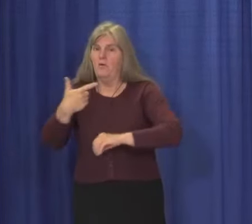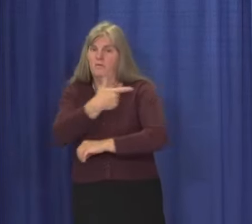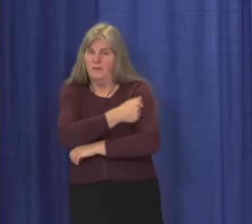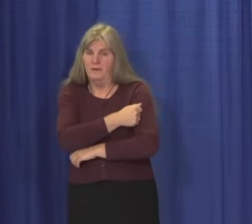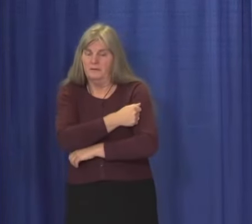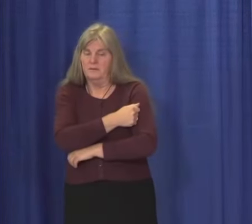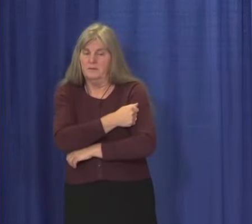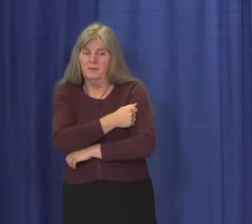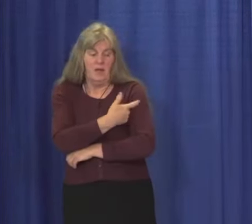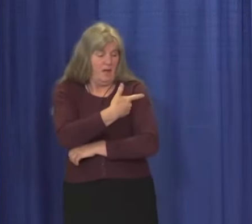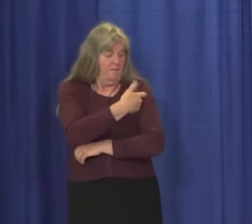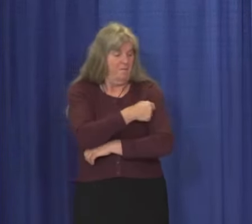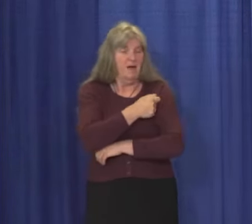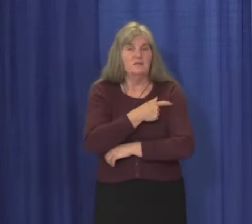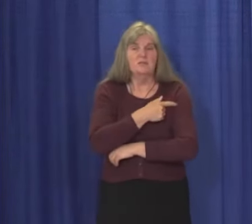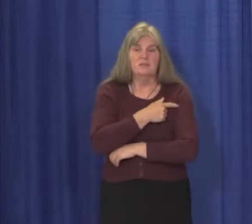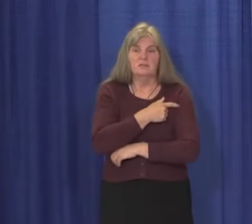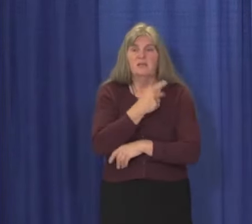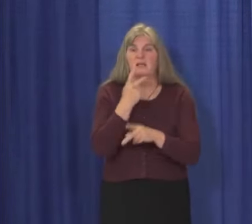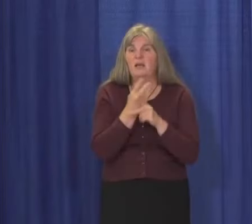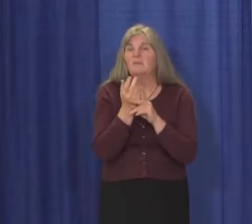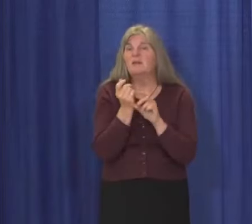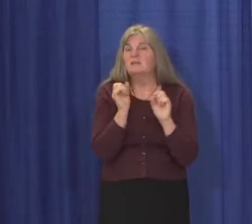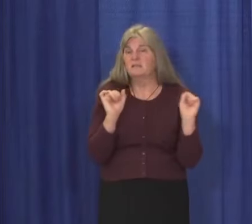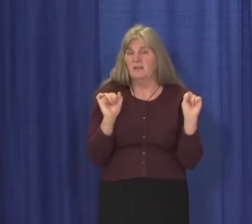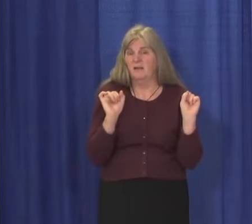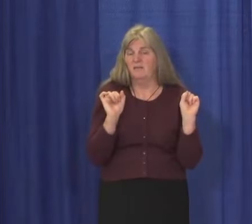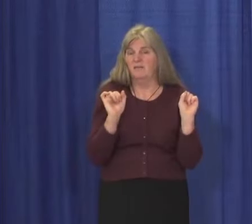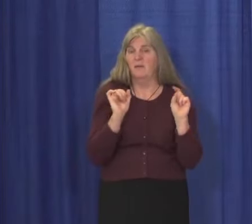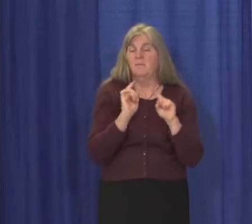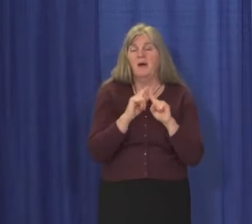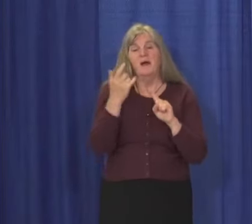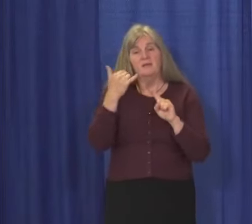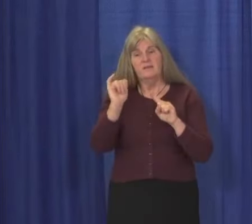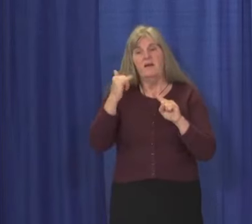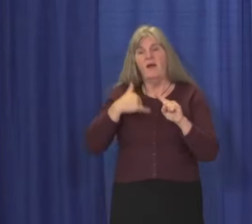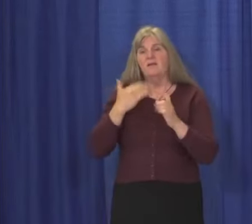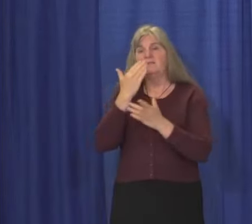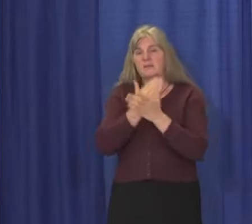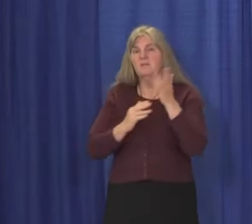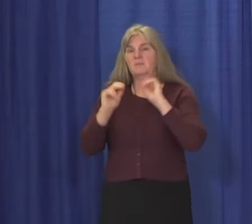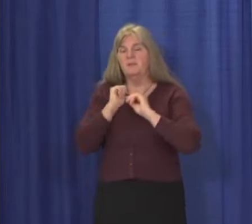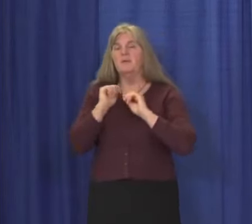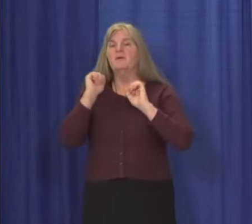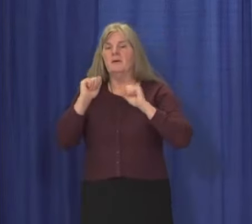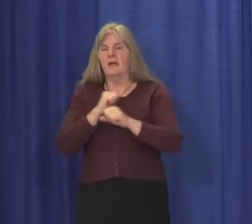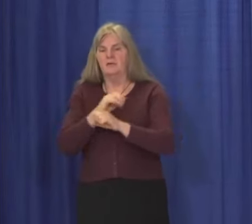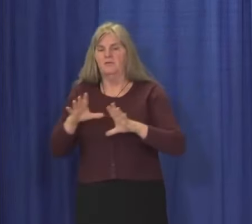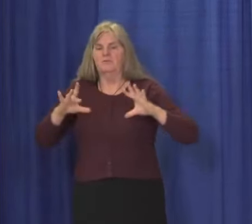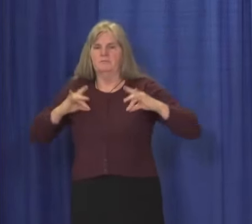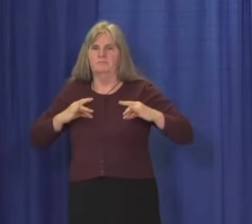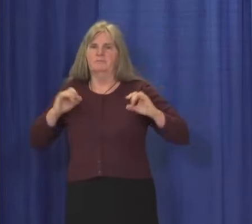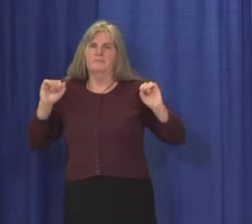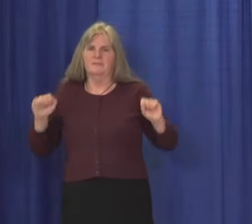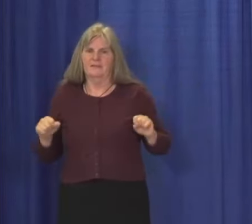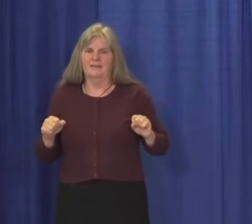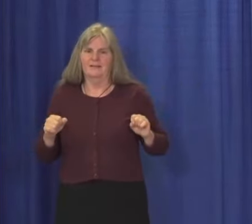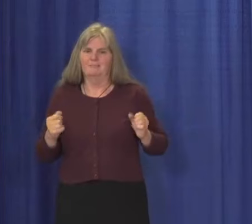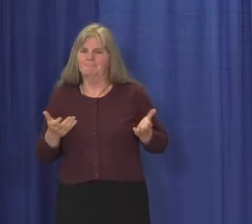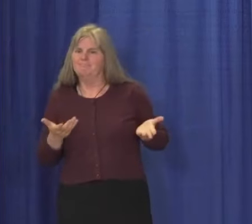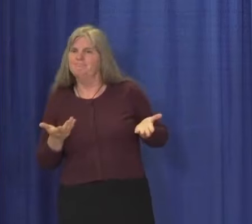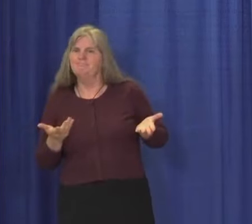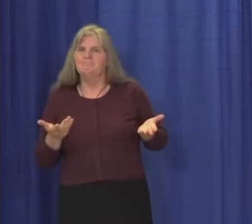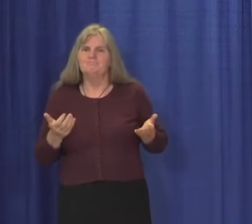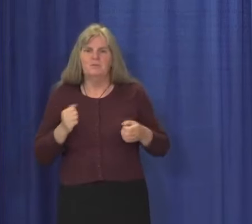Vaccine has saved us from a worse fate, but the remaining numbers of people susceptible to the virus have still been an open